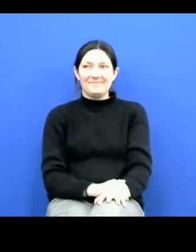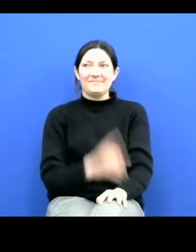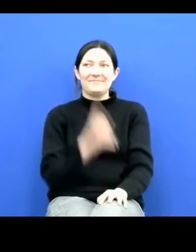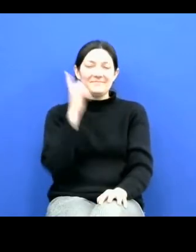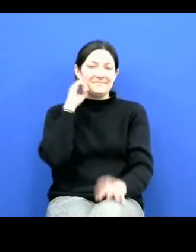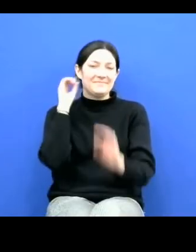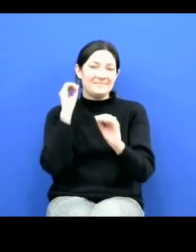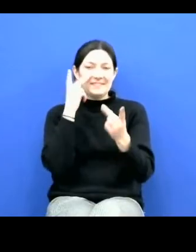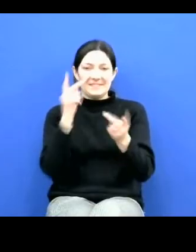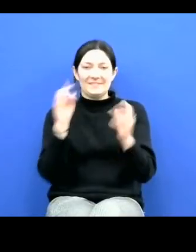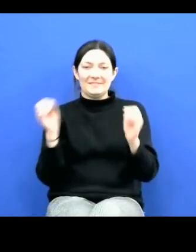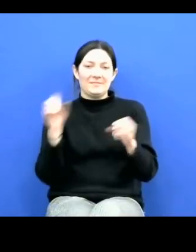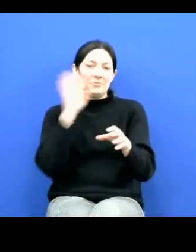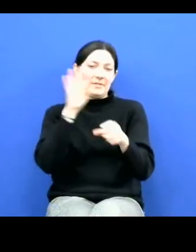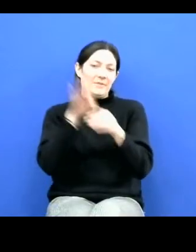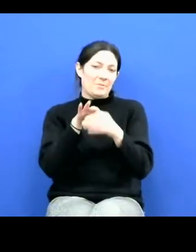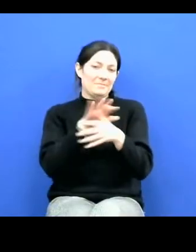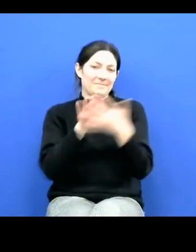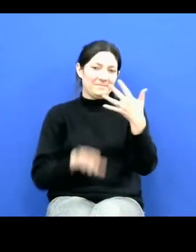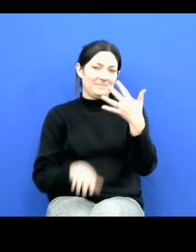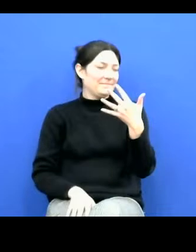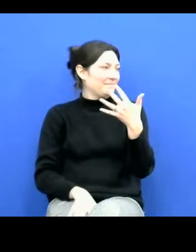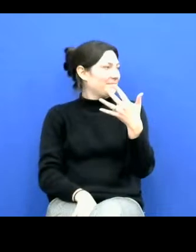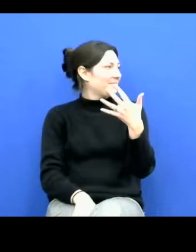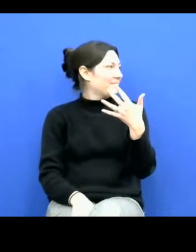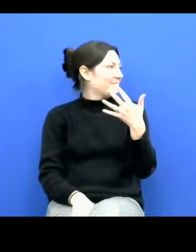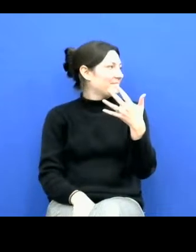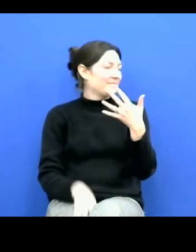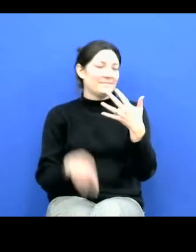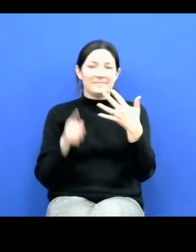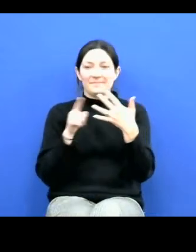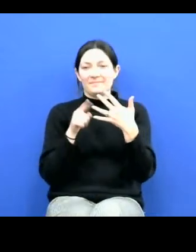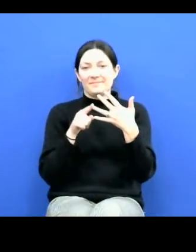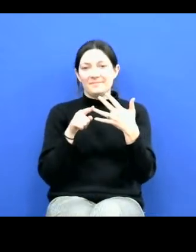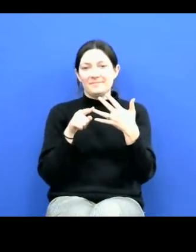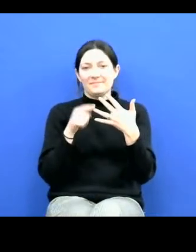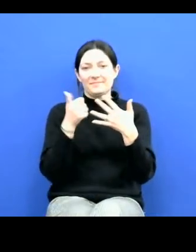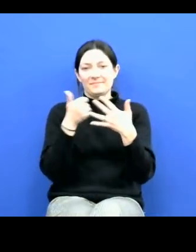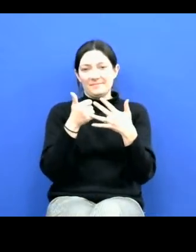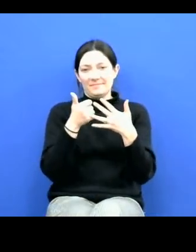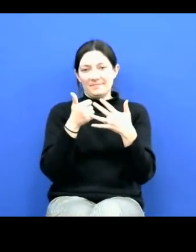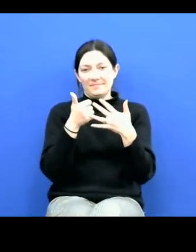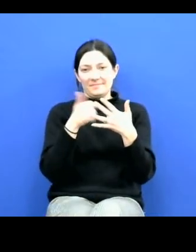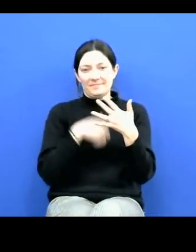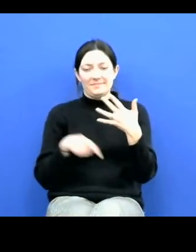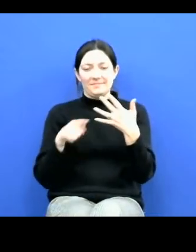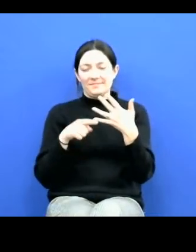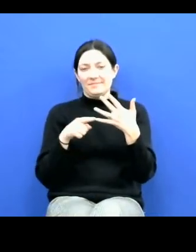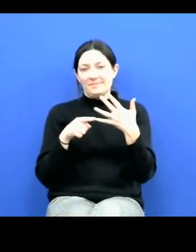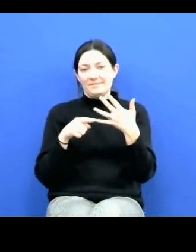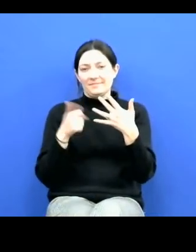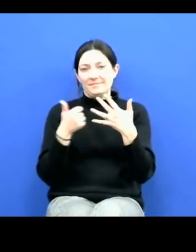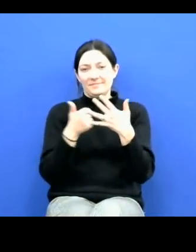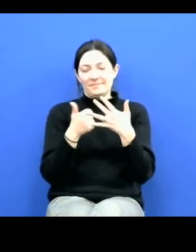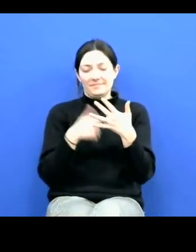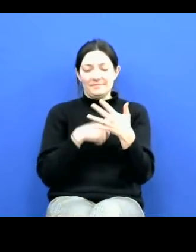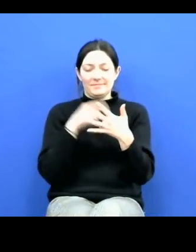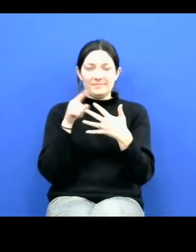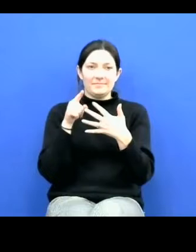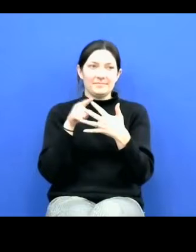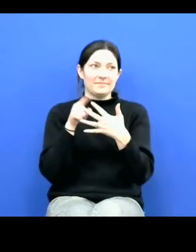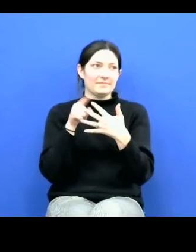Hearing and seeing none, please call the roll. Councilmember Safranik, Aye. Councilmember Bolsner,